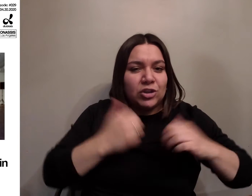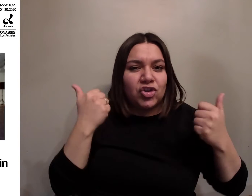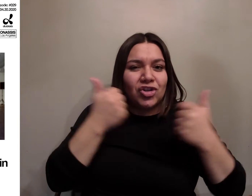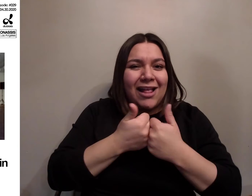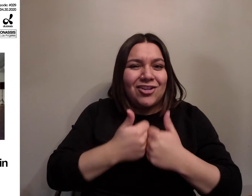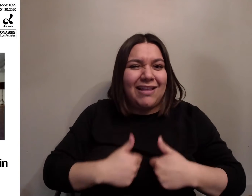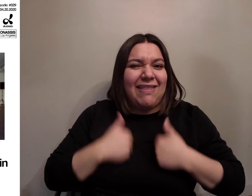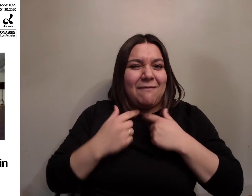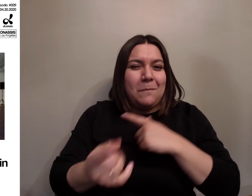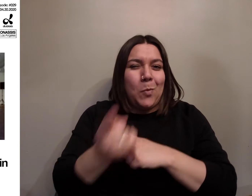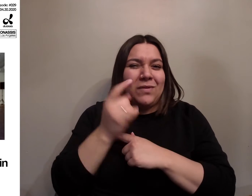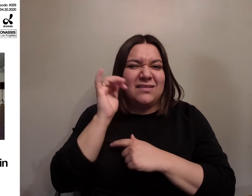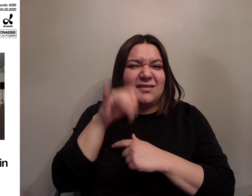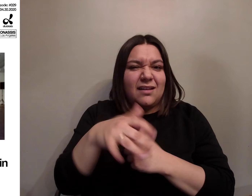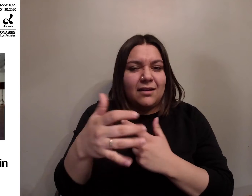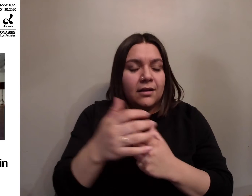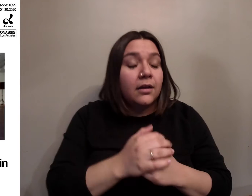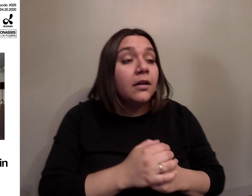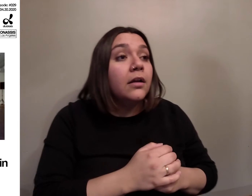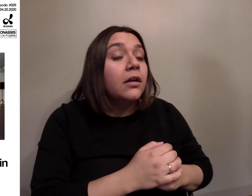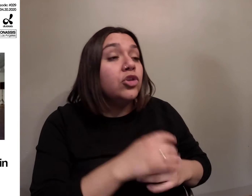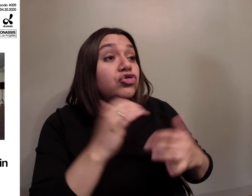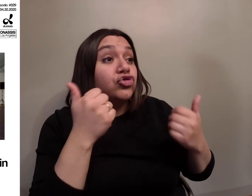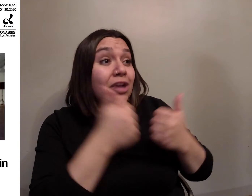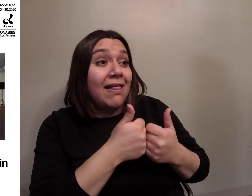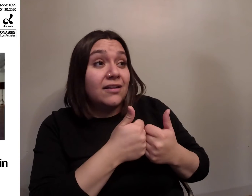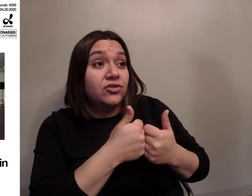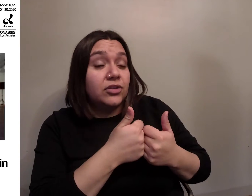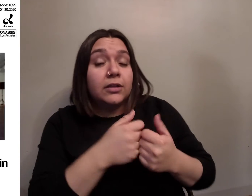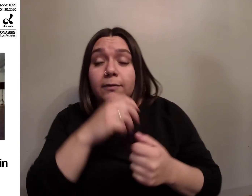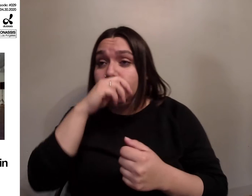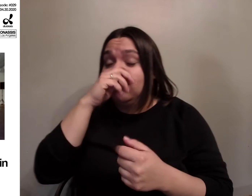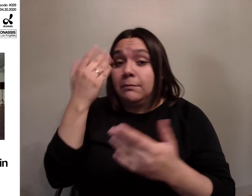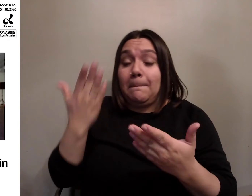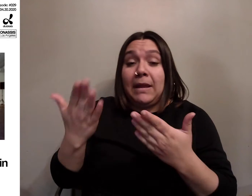the death of non-human beings as well.